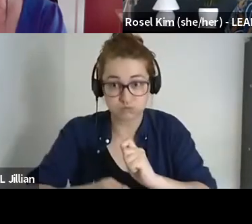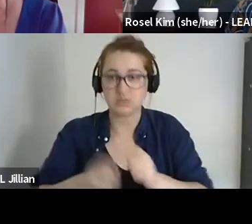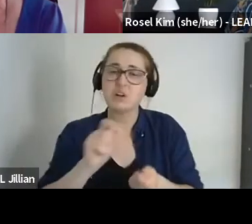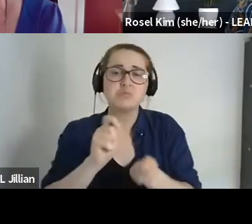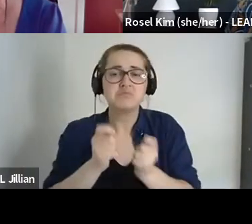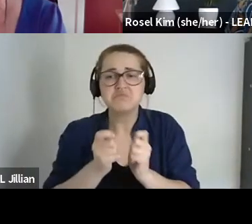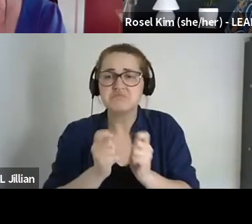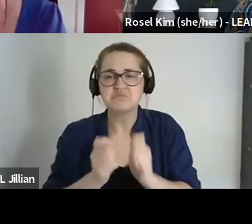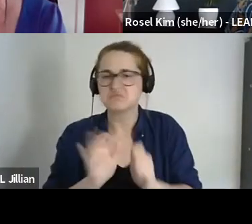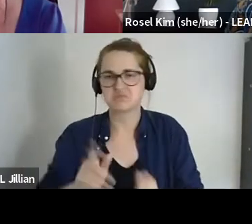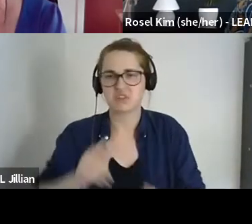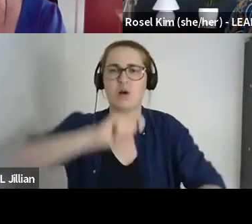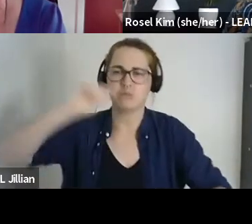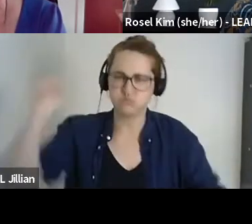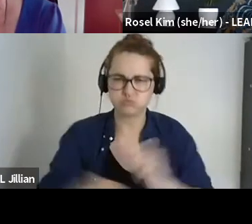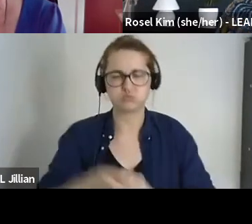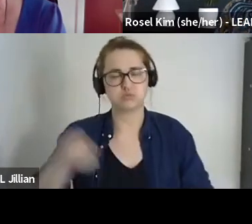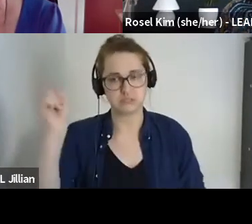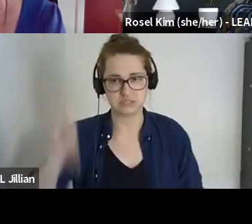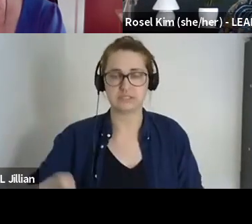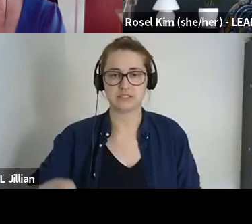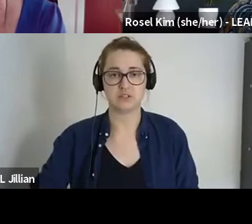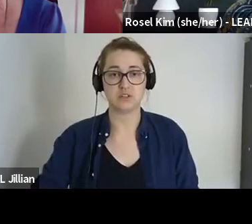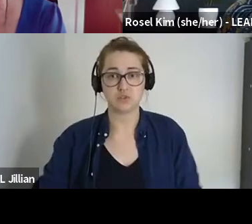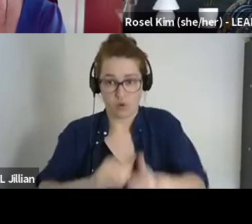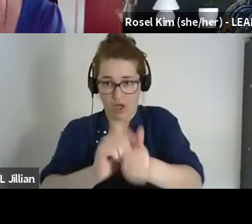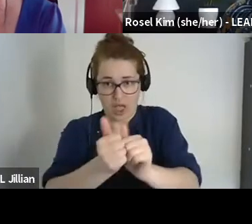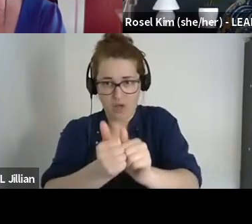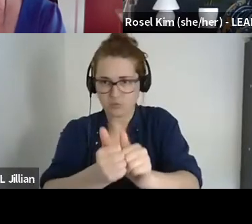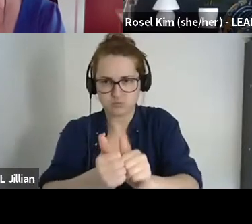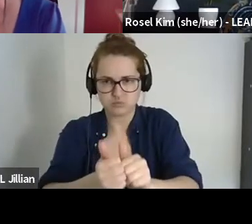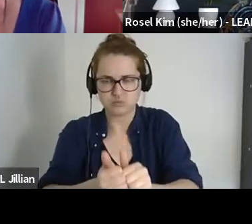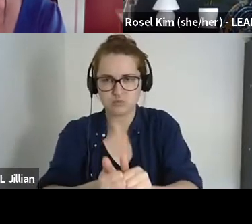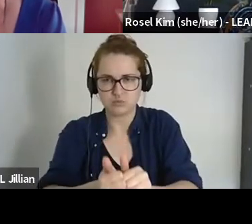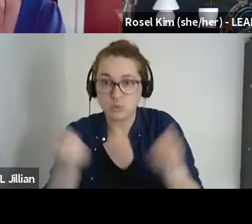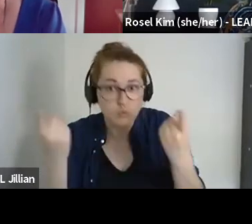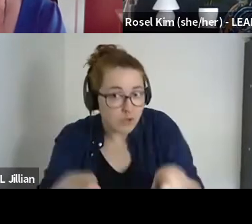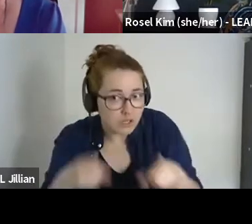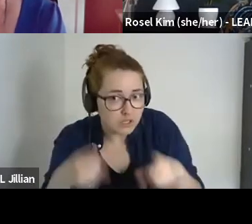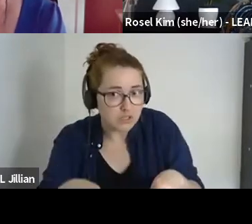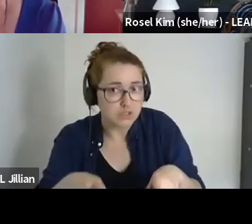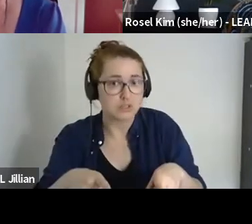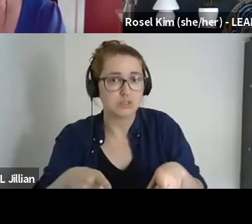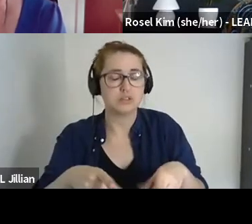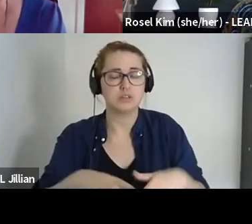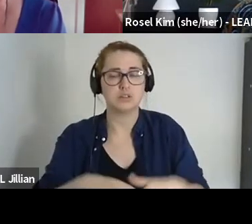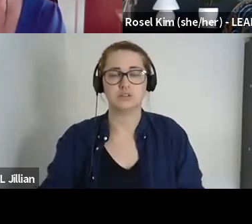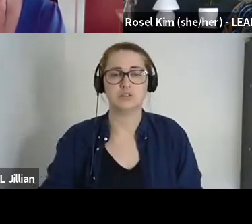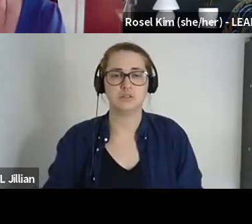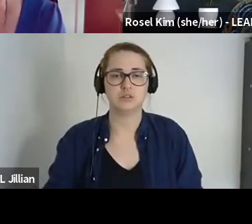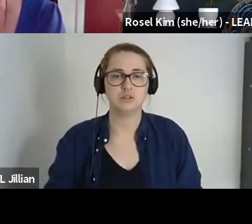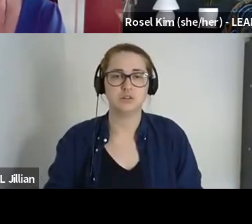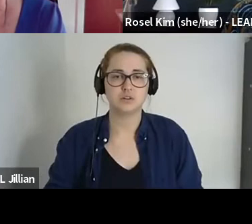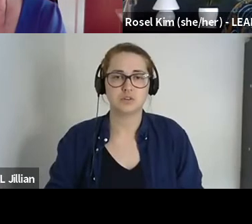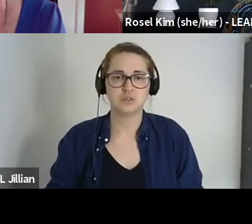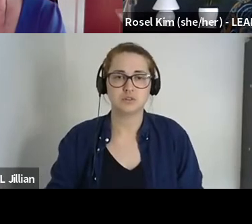not a question of how, it's a question of when only, in terms of how we're going to affect change, because until we